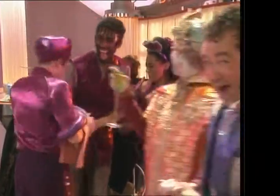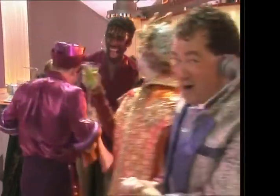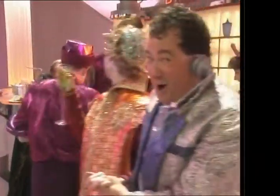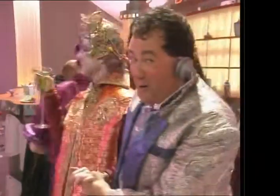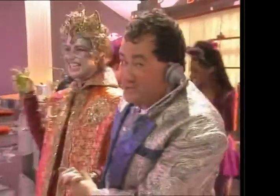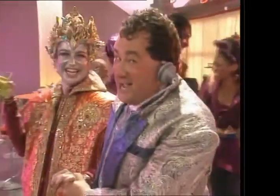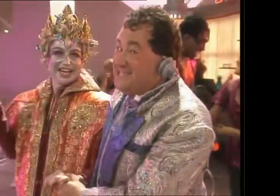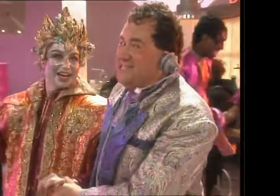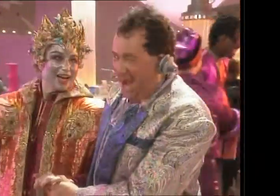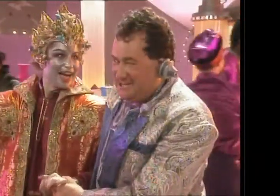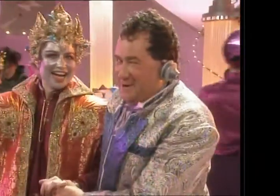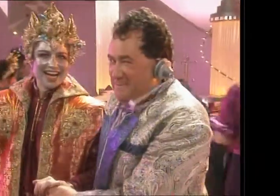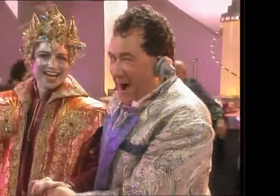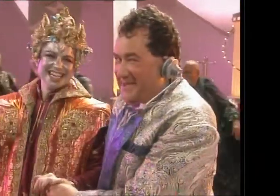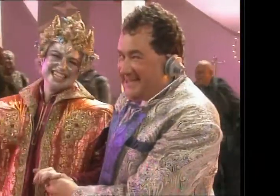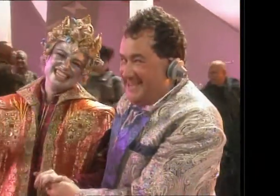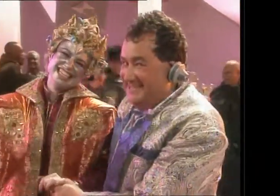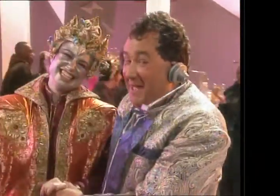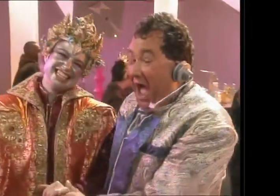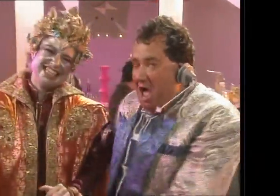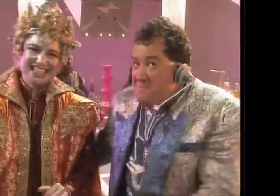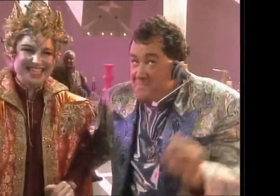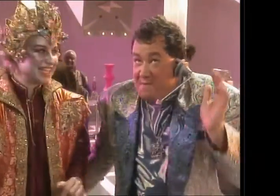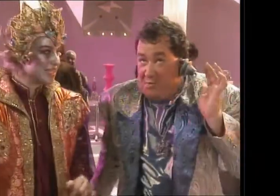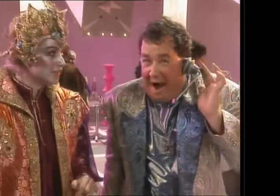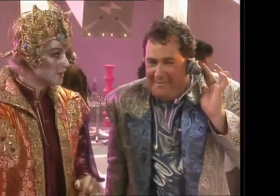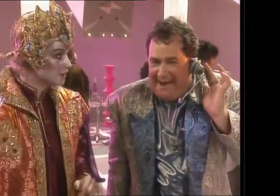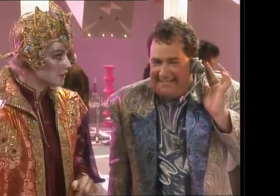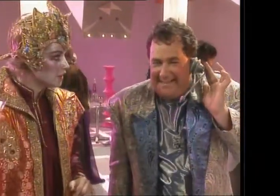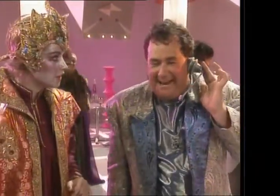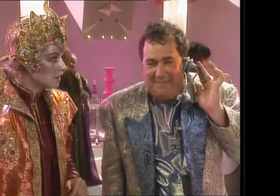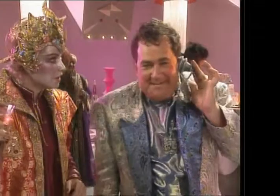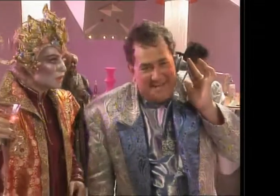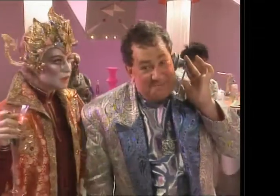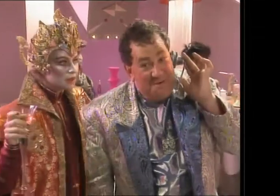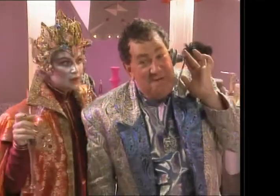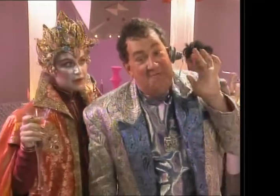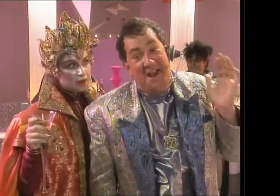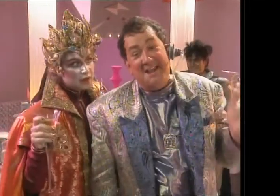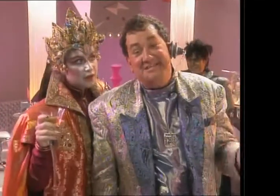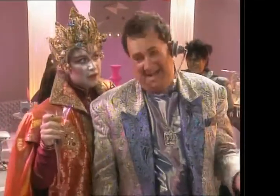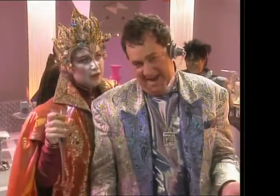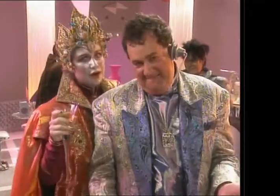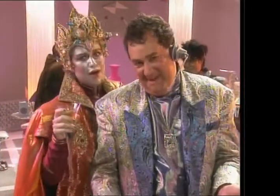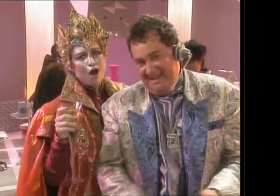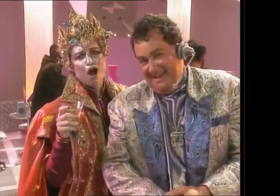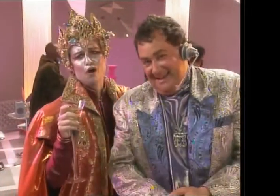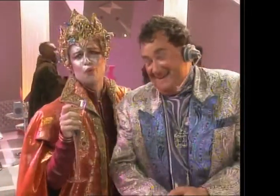Well, what a sensational party this is. But wait a minute. Little bird tells me we've run out of time. Oh, what